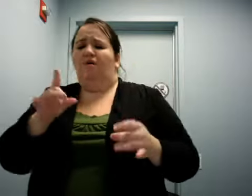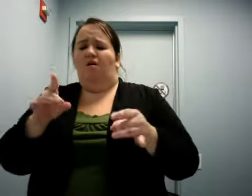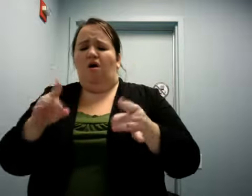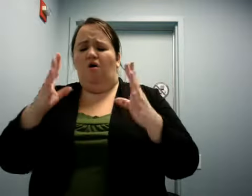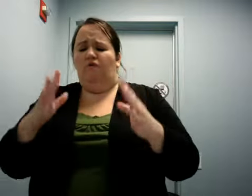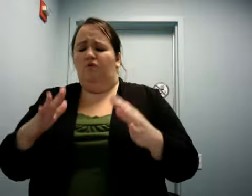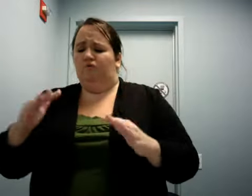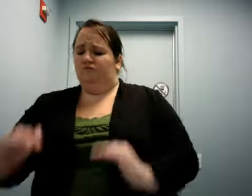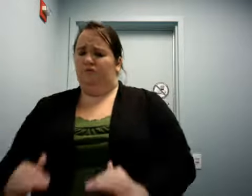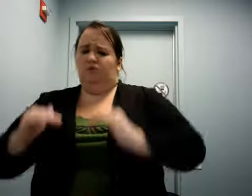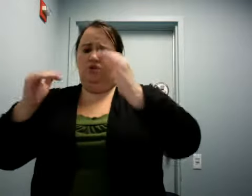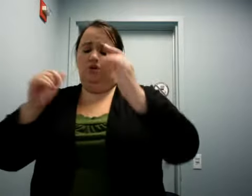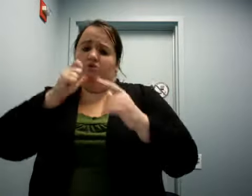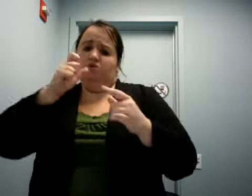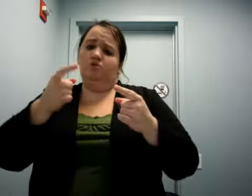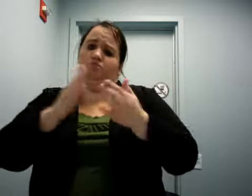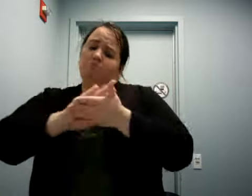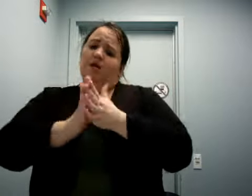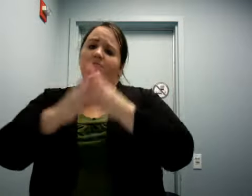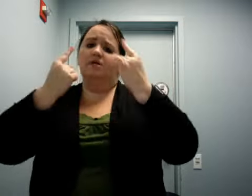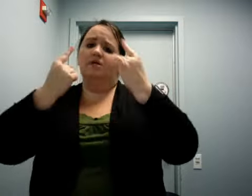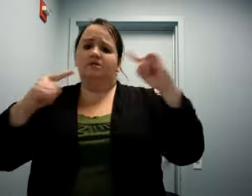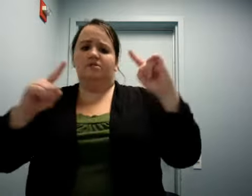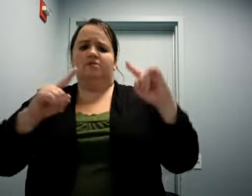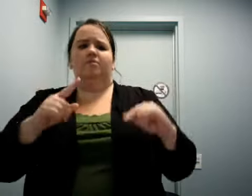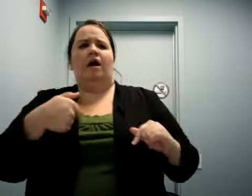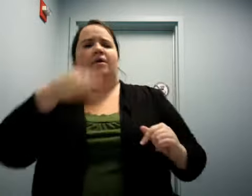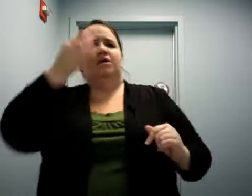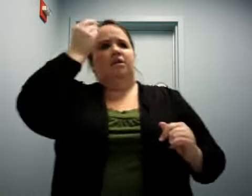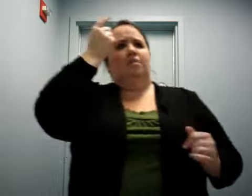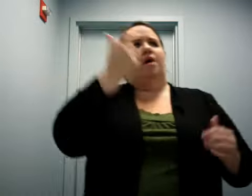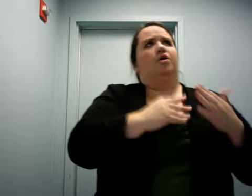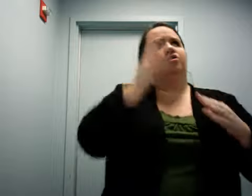I began to think about how I could invent horrible things my parents had done to me.